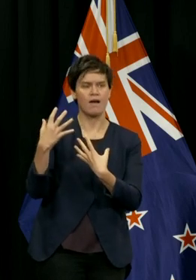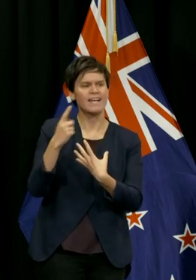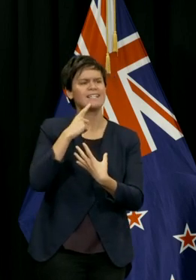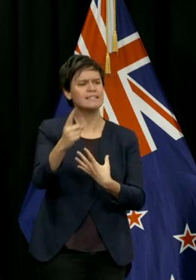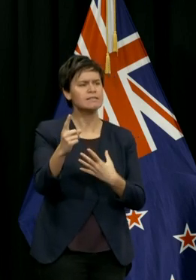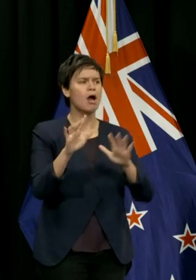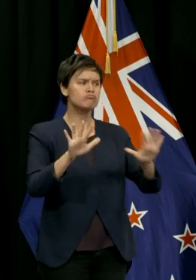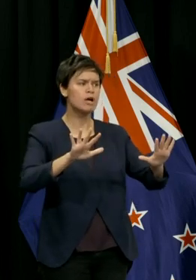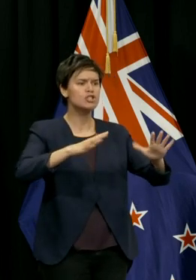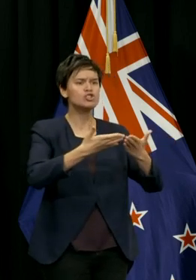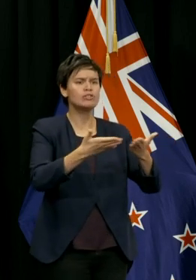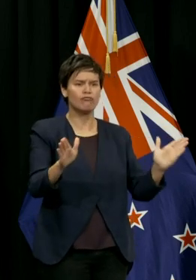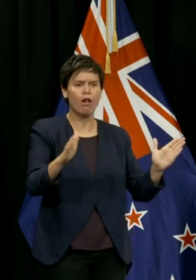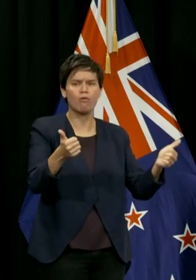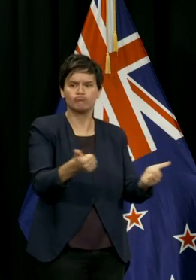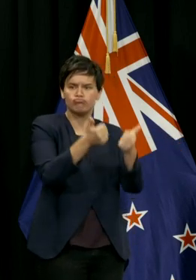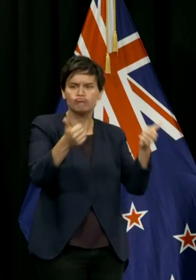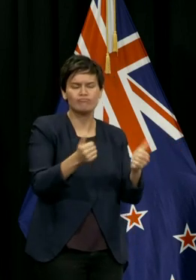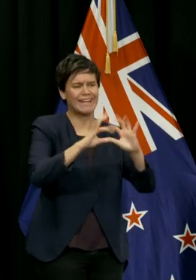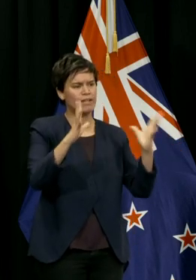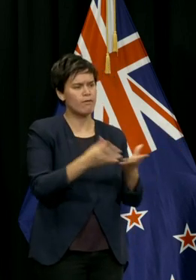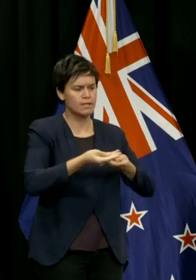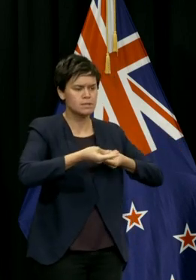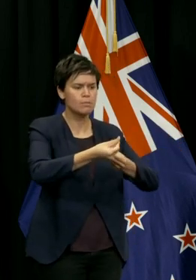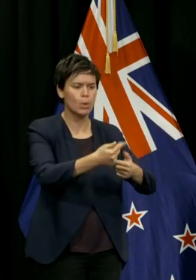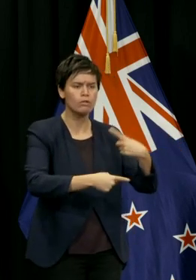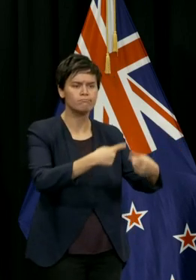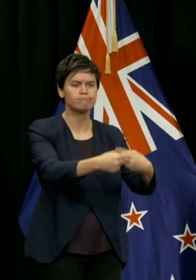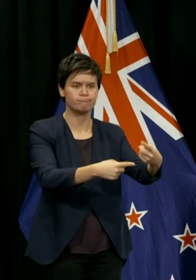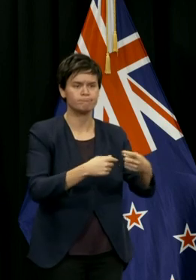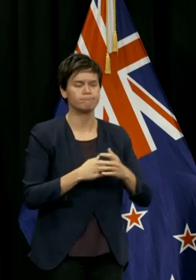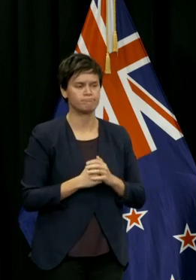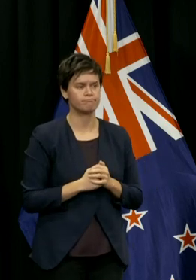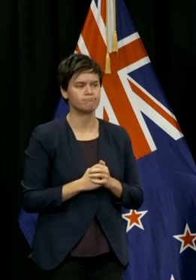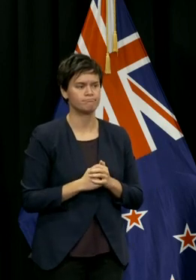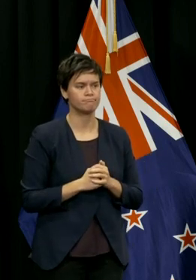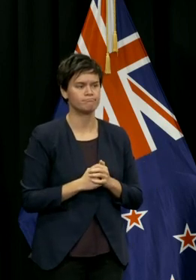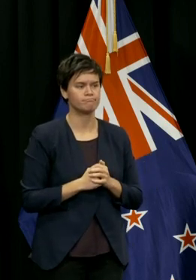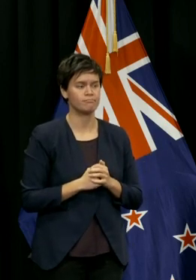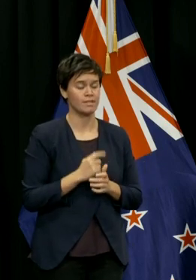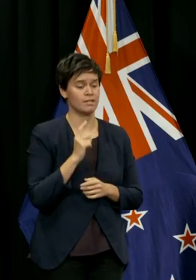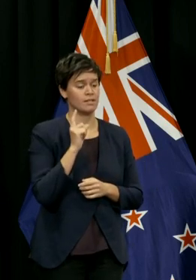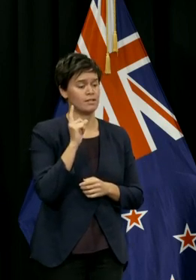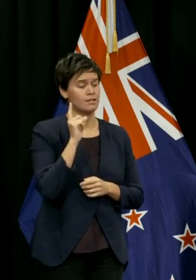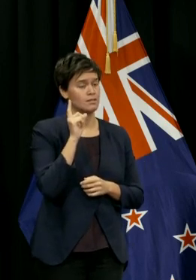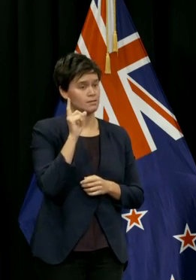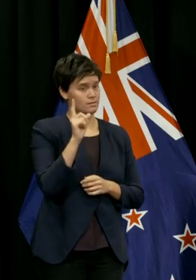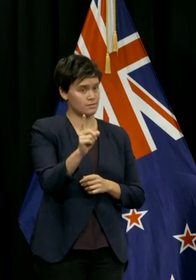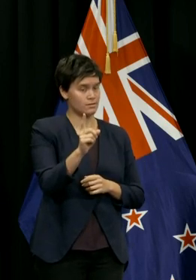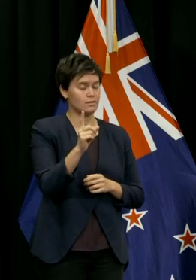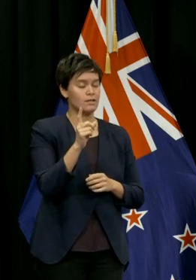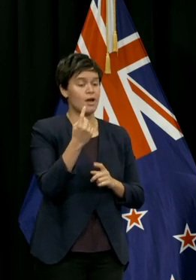as smoothly as could be expected at this time. I do just want to pause on that for a moment. On